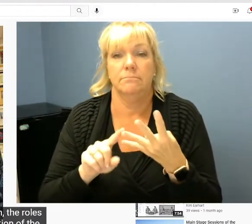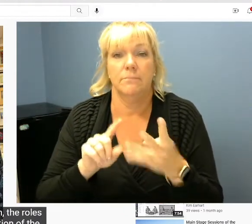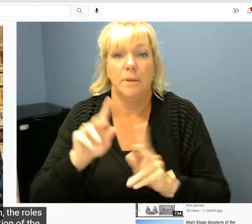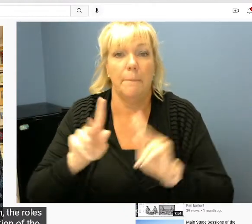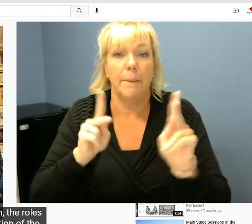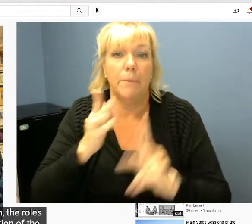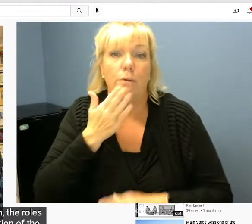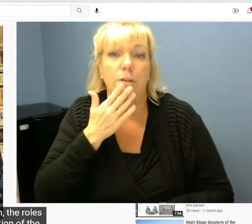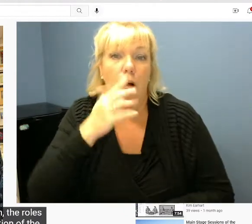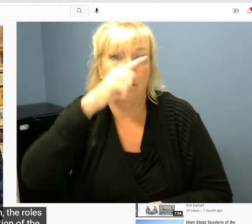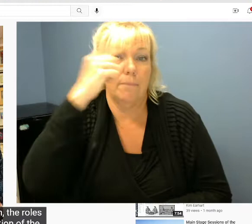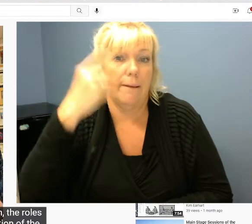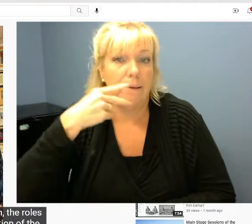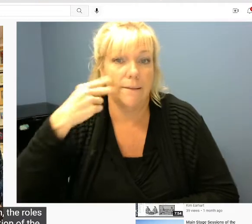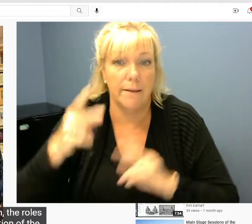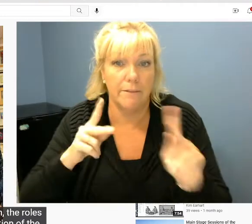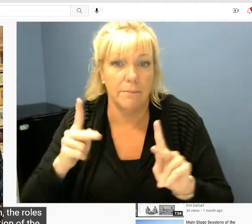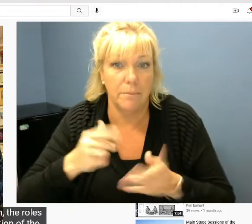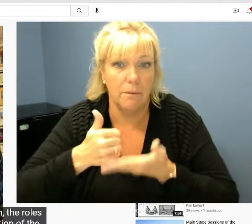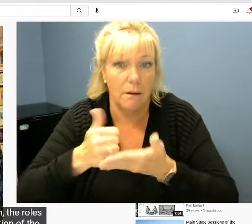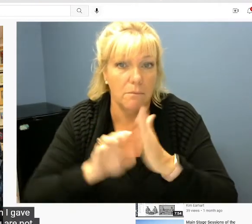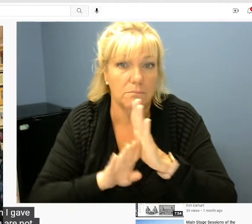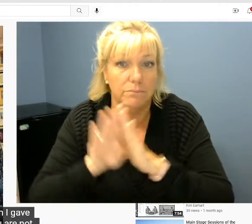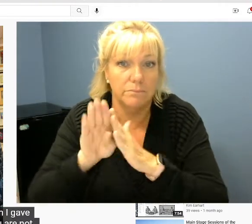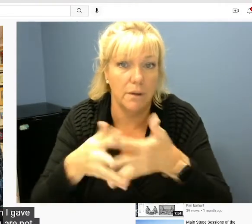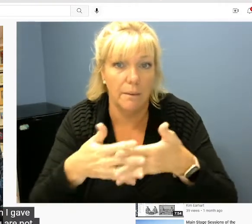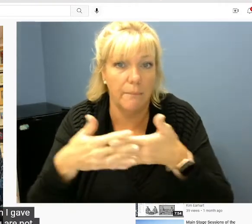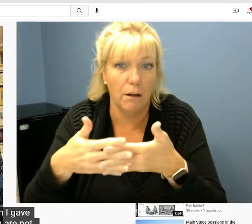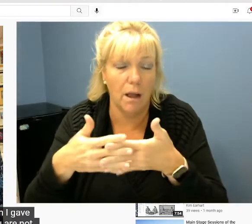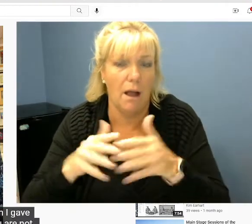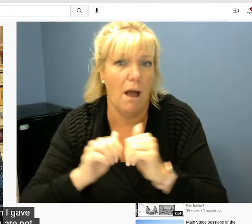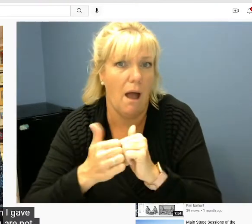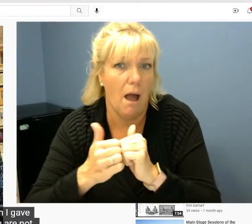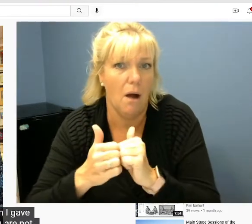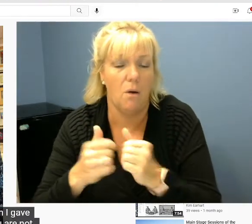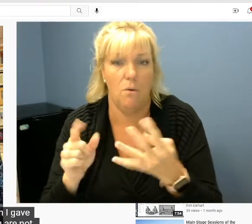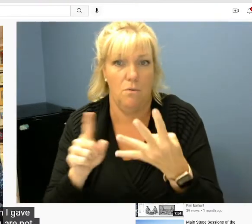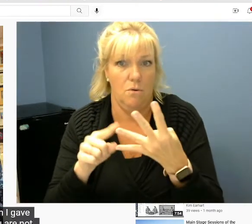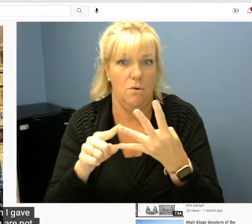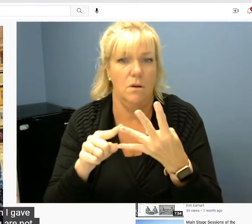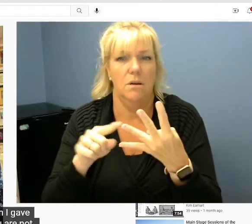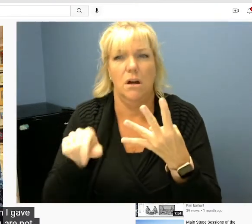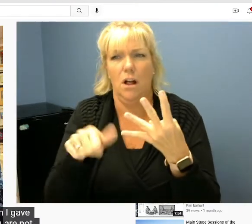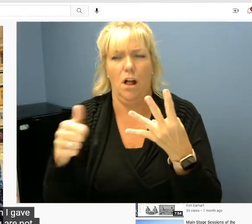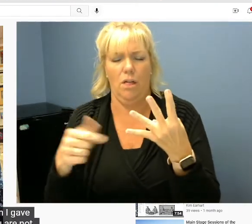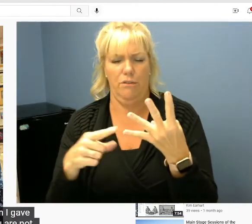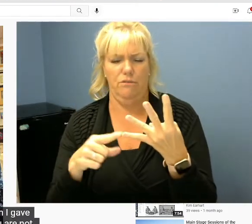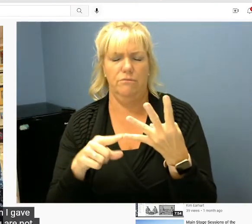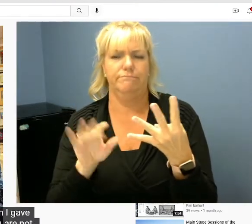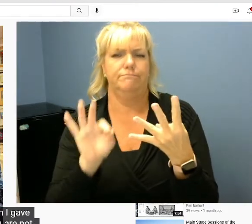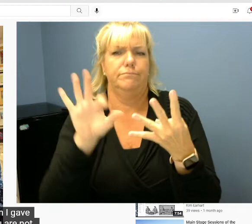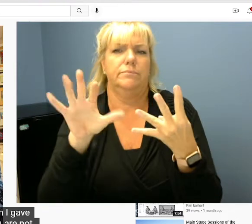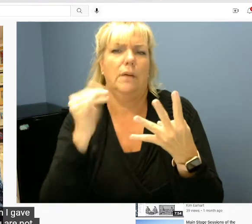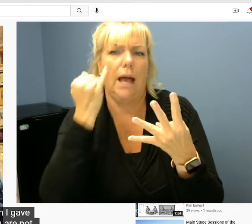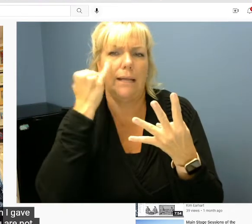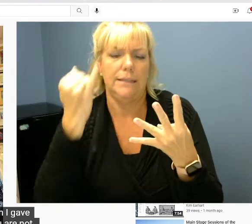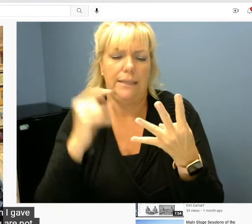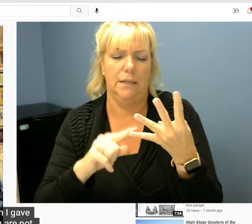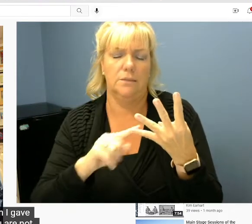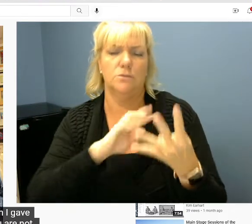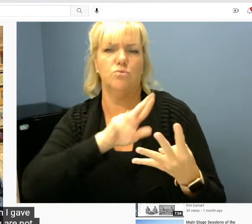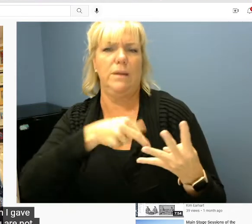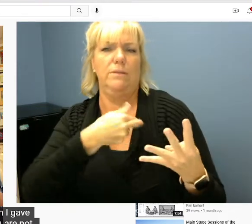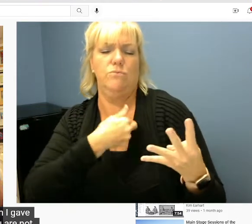color played in the creation of the nation, as well as I think the last option I gave there was the role of